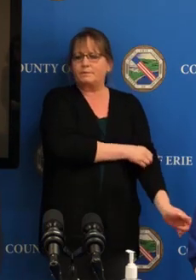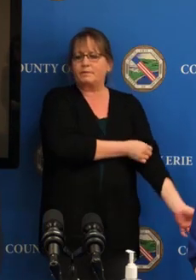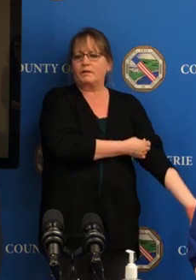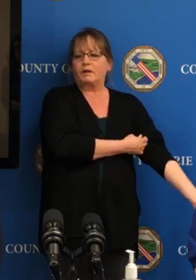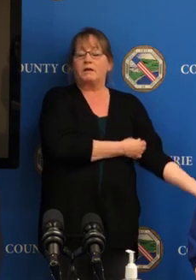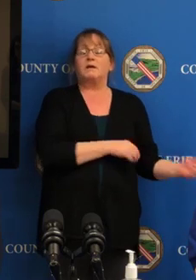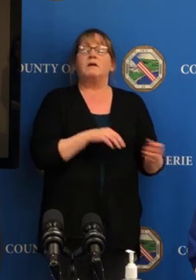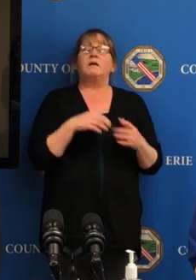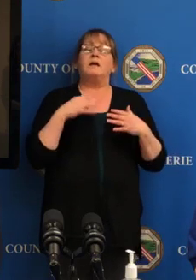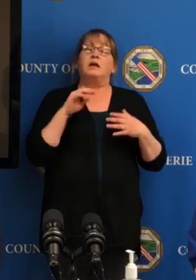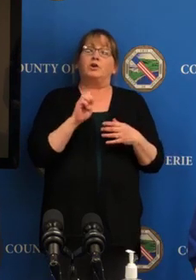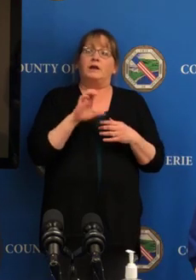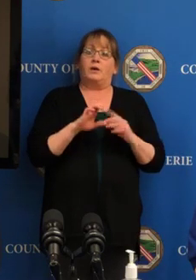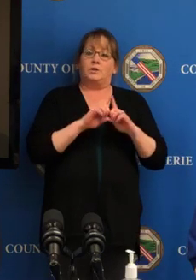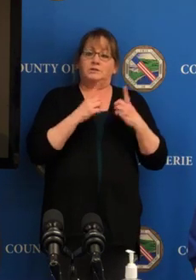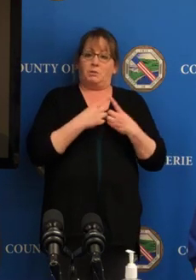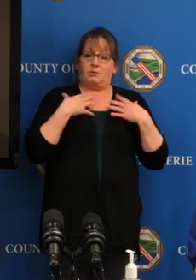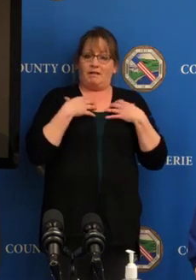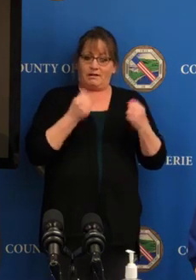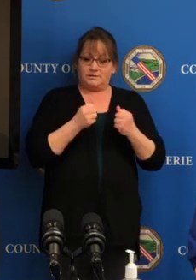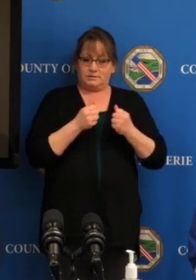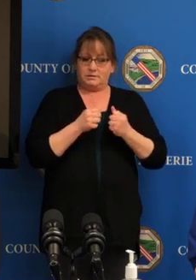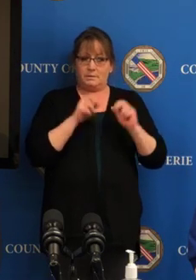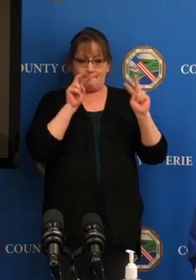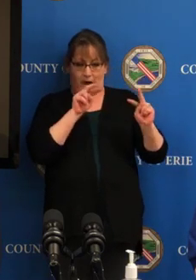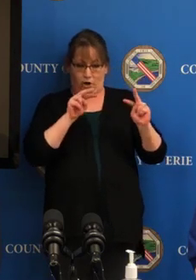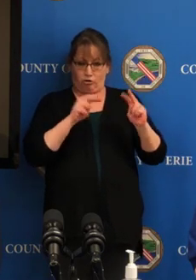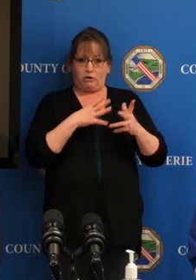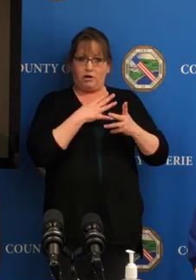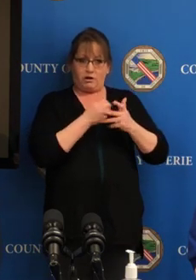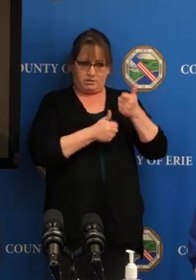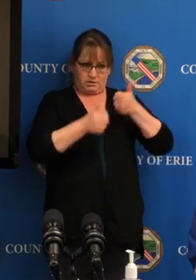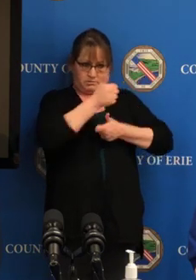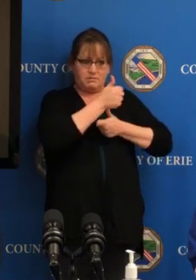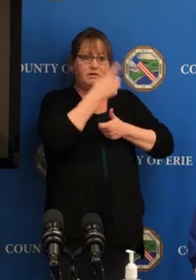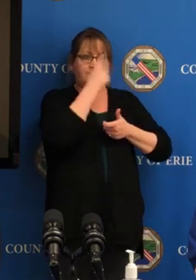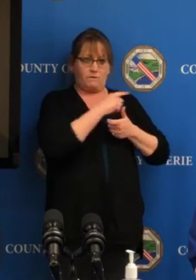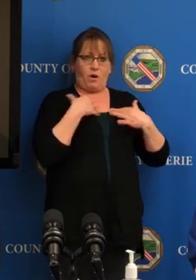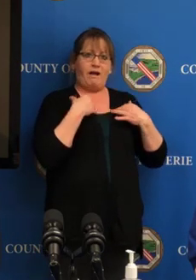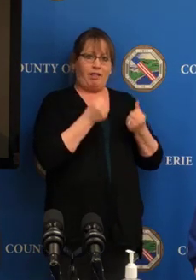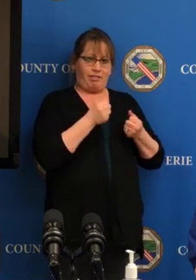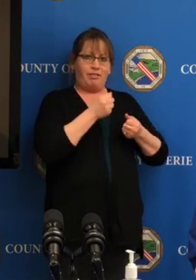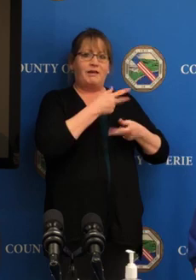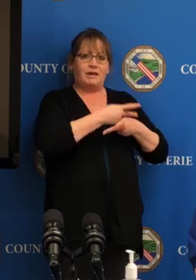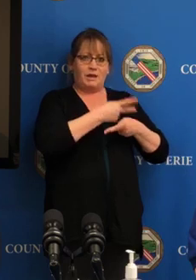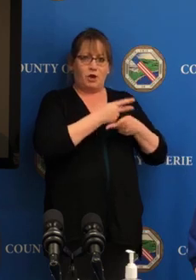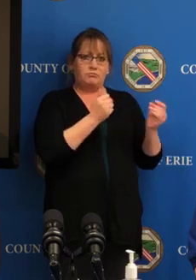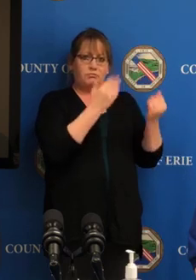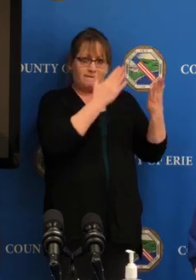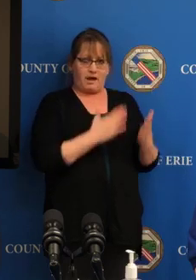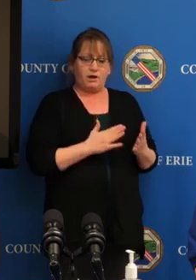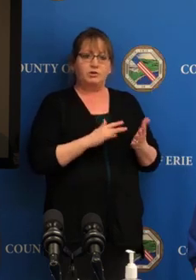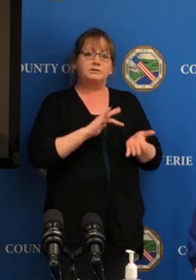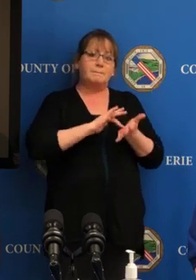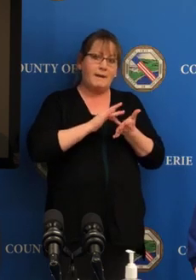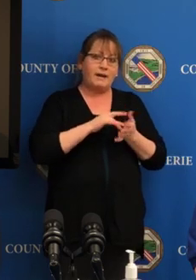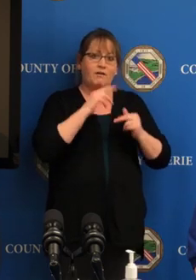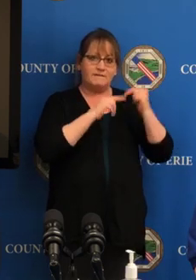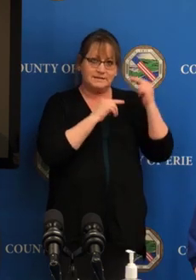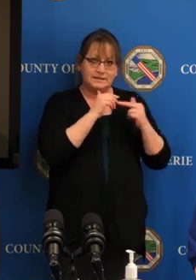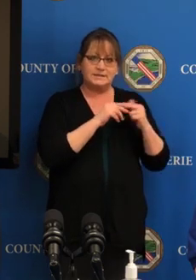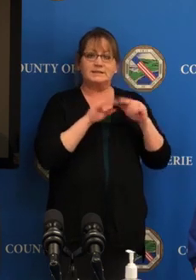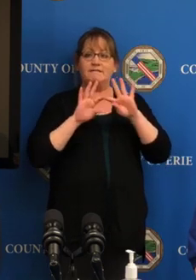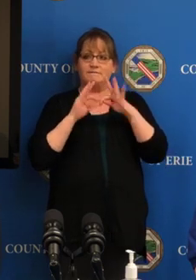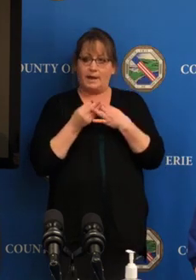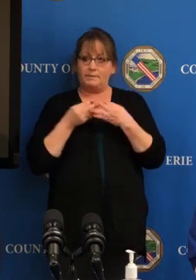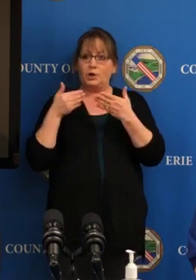is monitoring and prioritizing monitoring for healthcare providers, medical facilities, family close contacts,